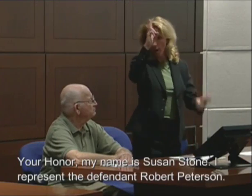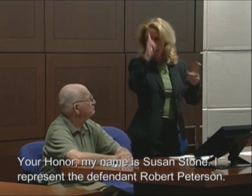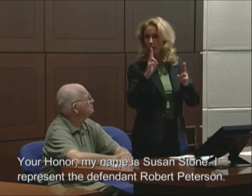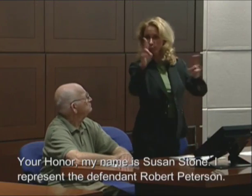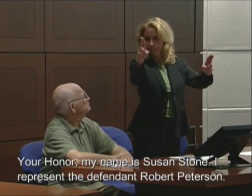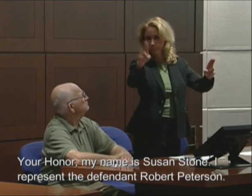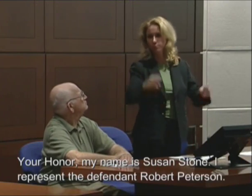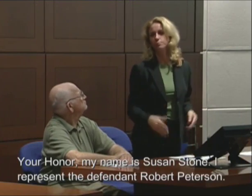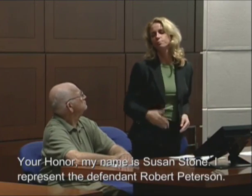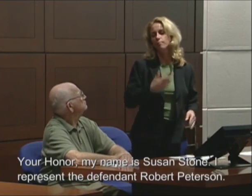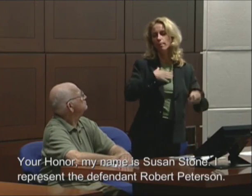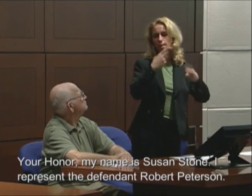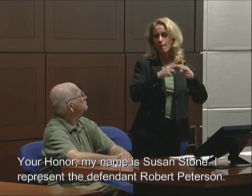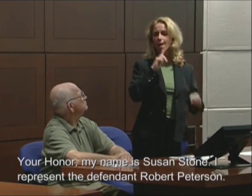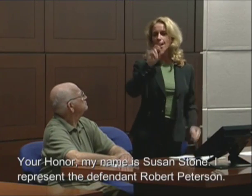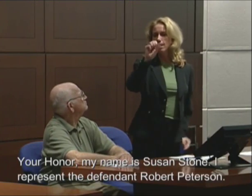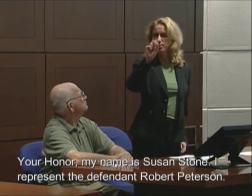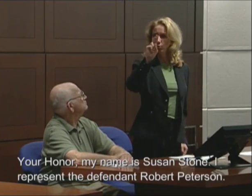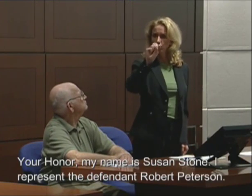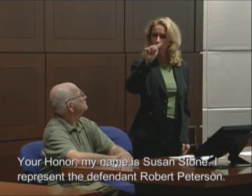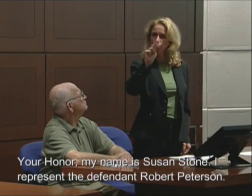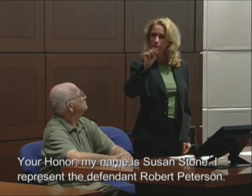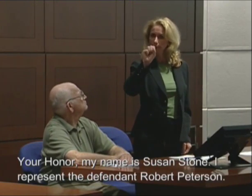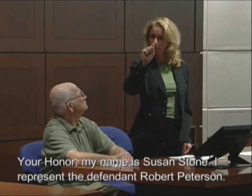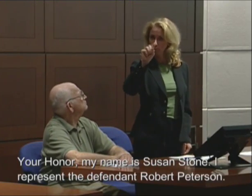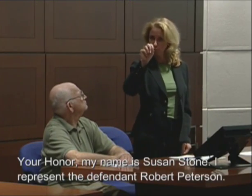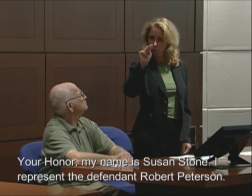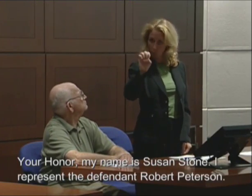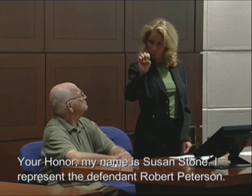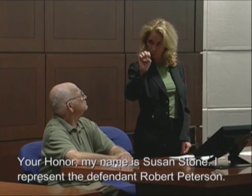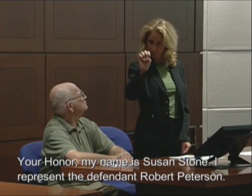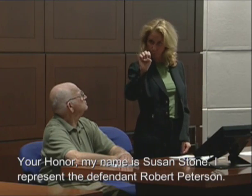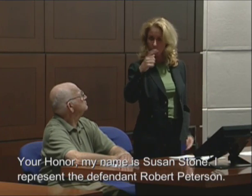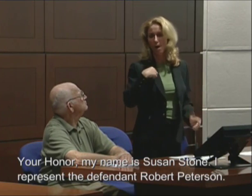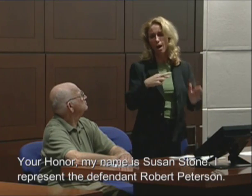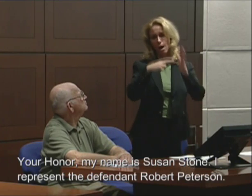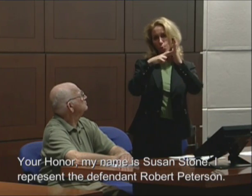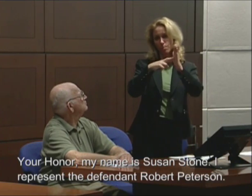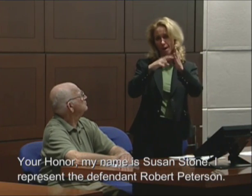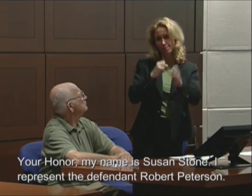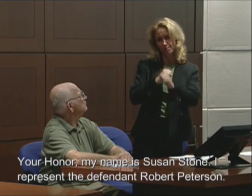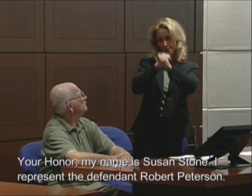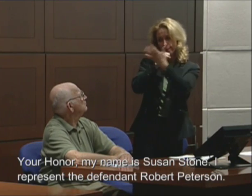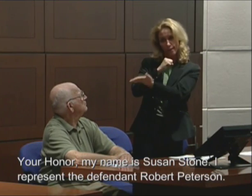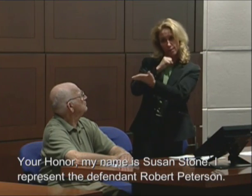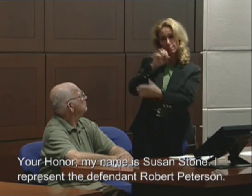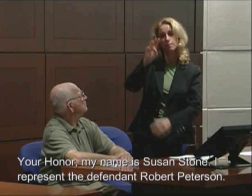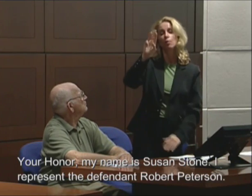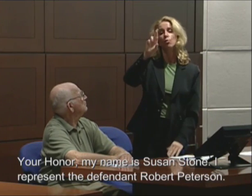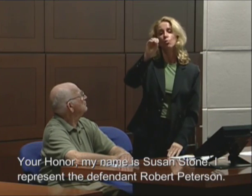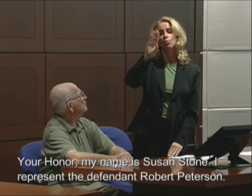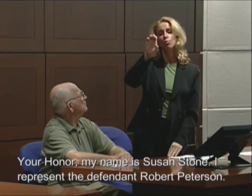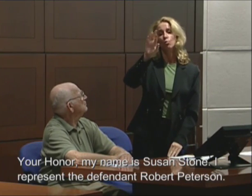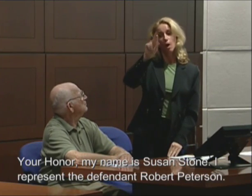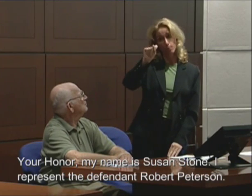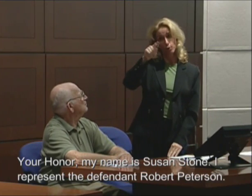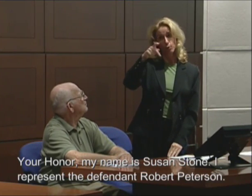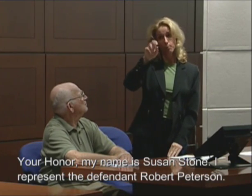Your Honor, my name is Susan Stone. I represent the defendant, Robert Peterson.